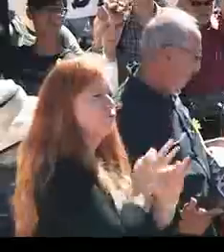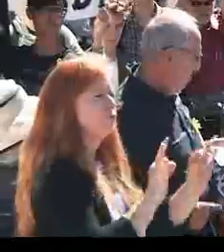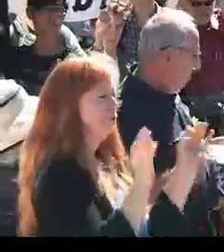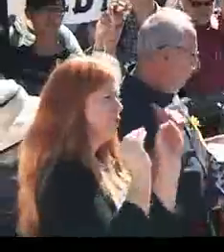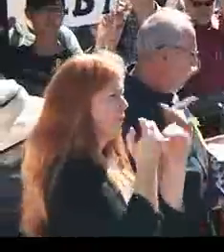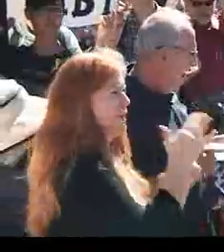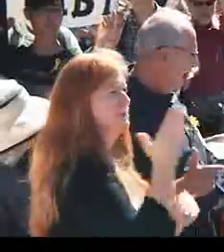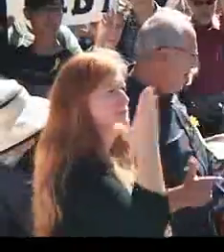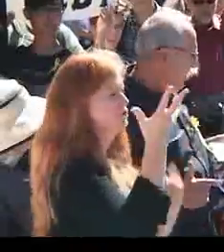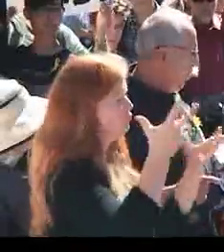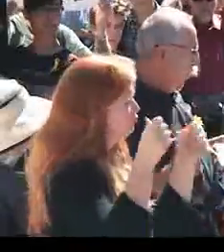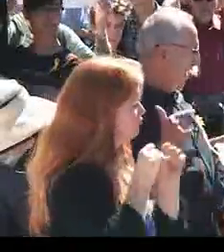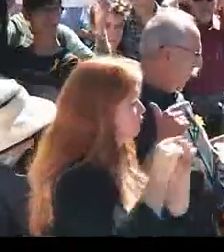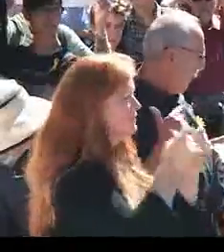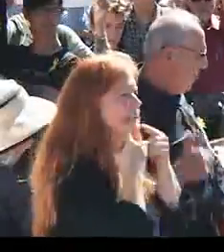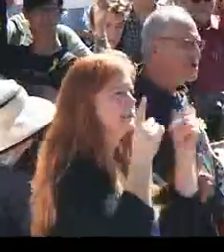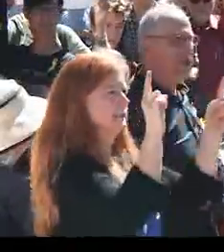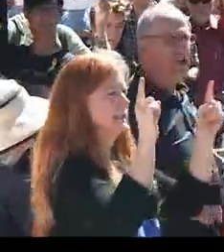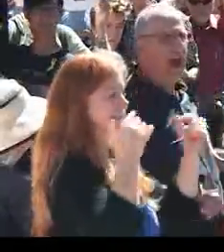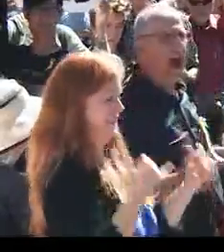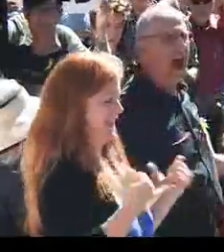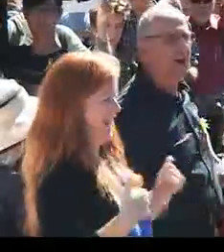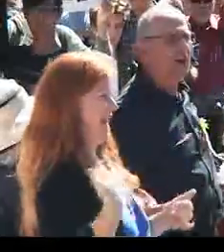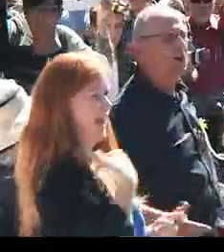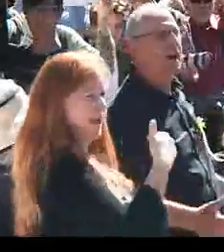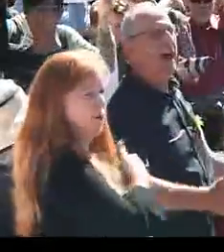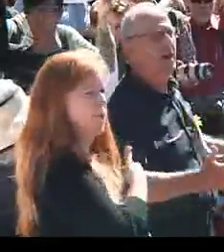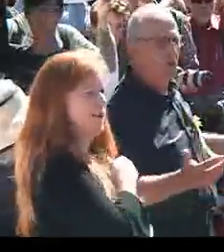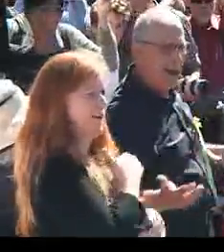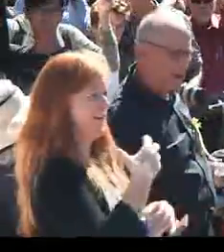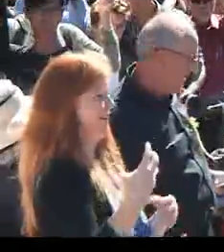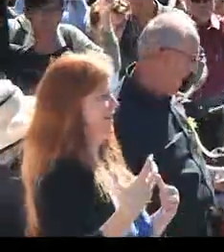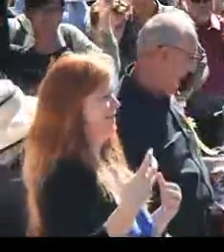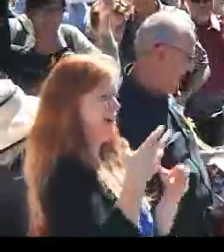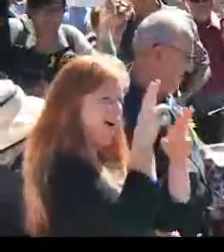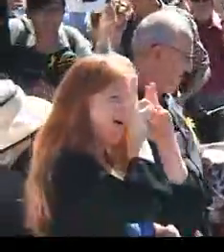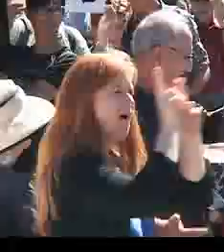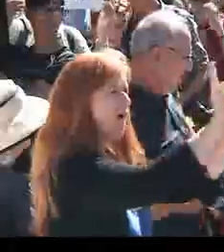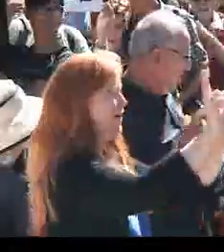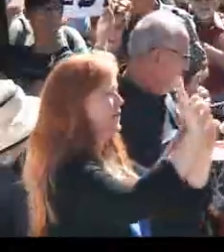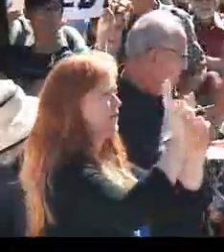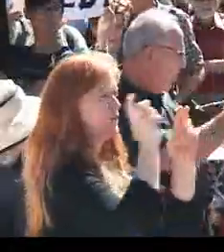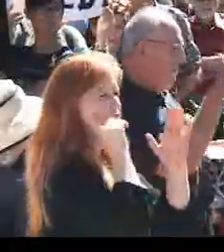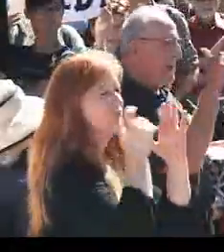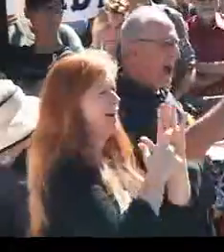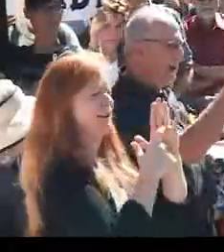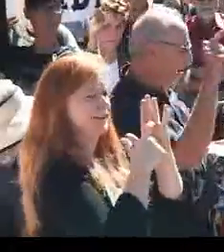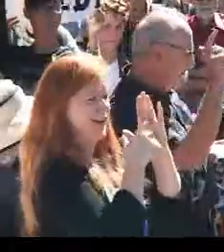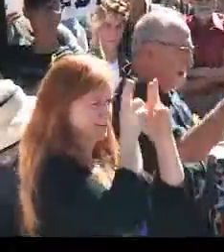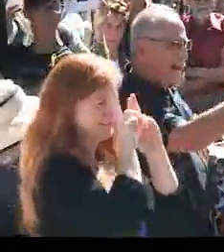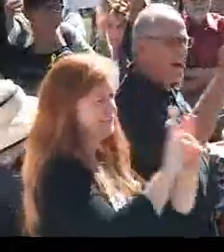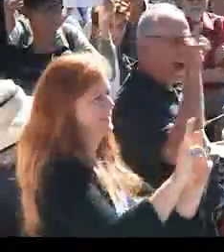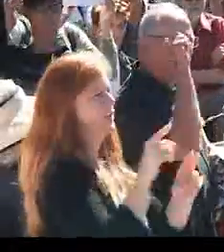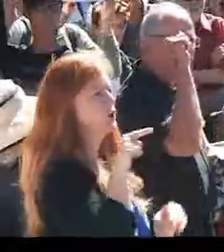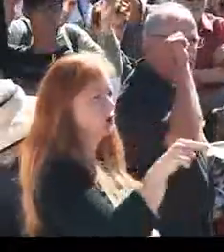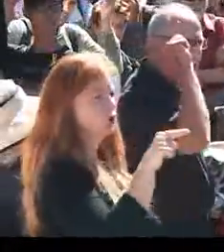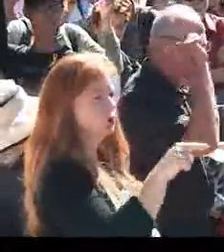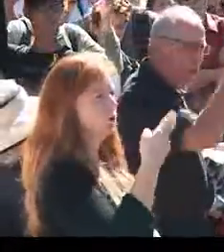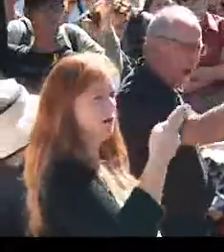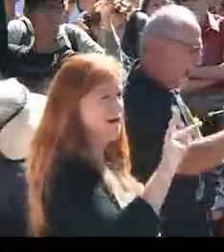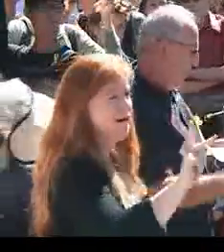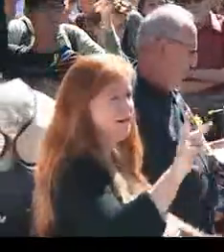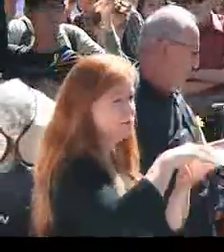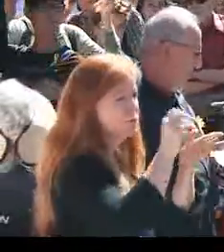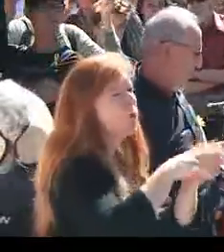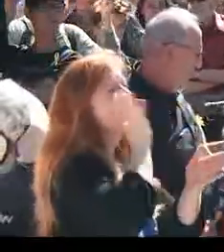prevailed. Today, we are officially honored and recognized. You will be honored and recognized